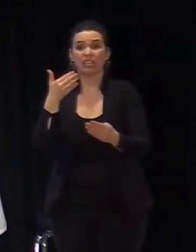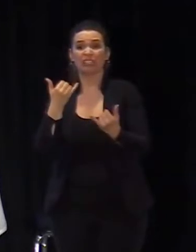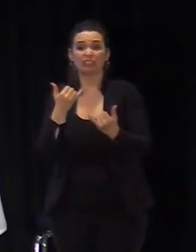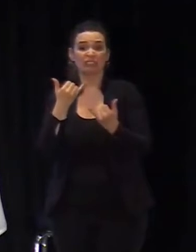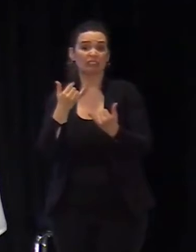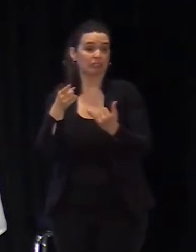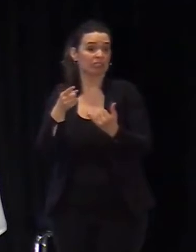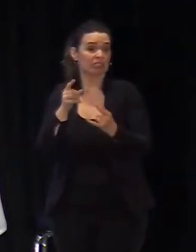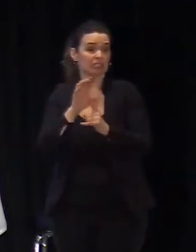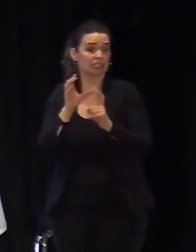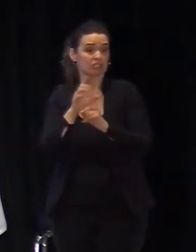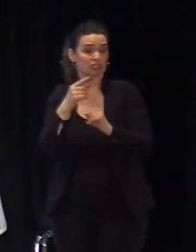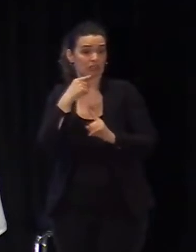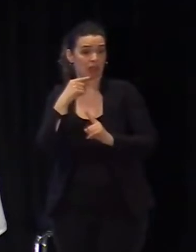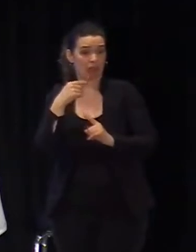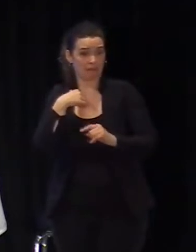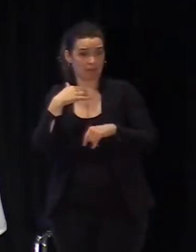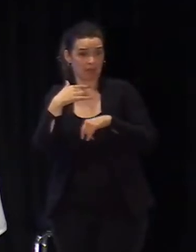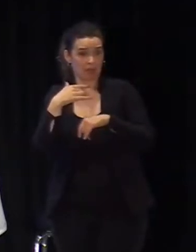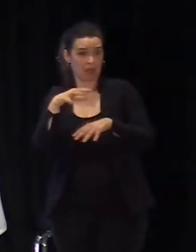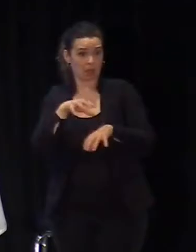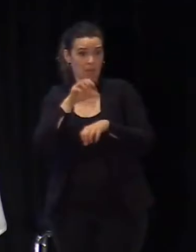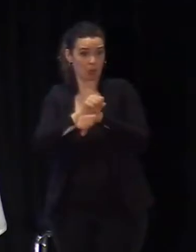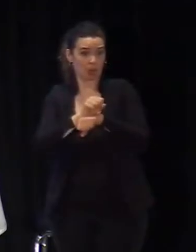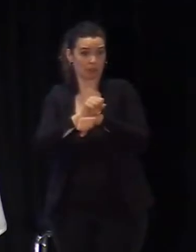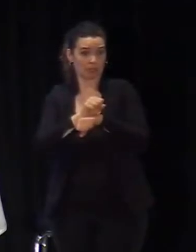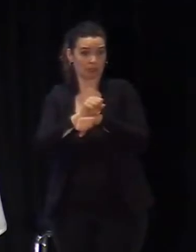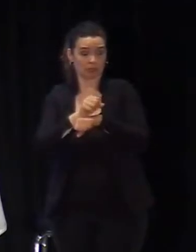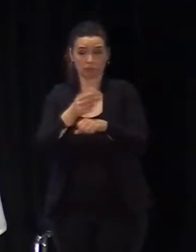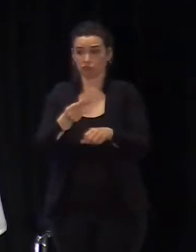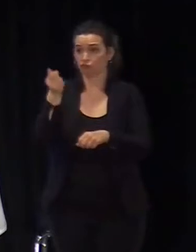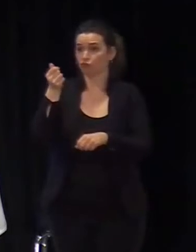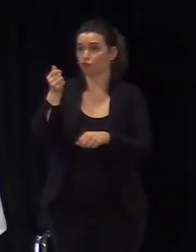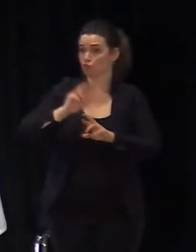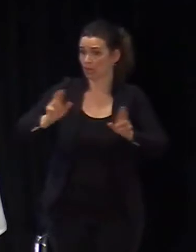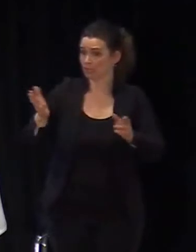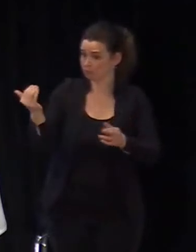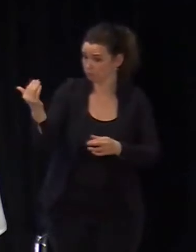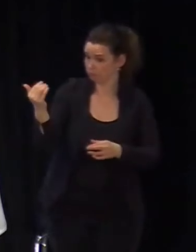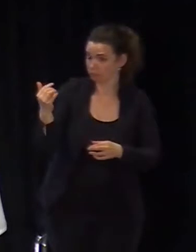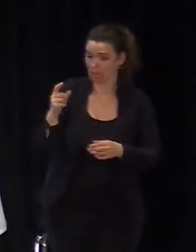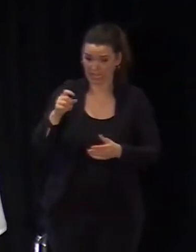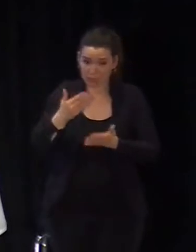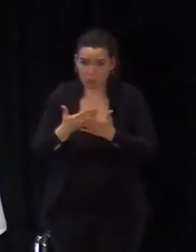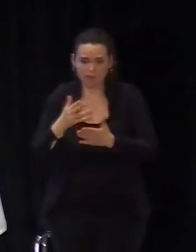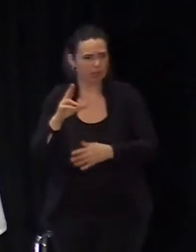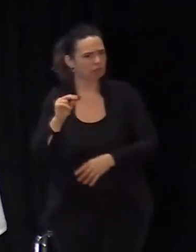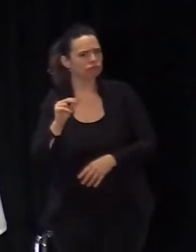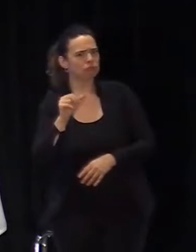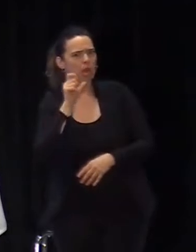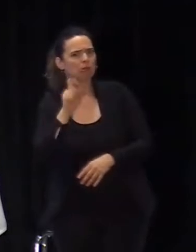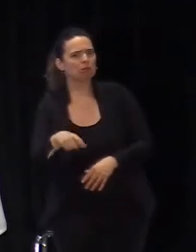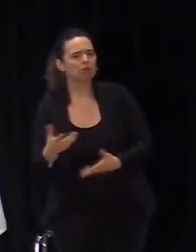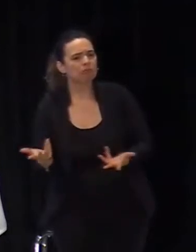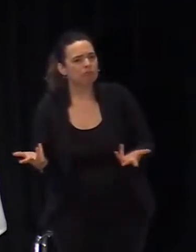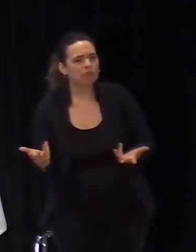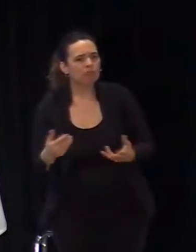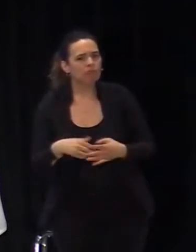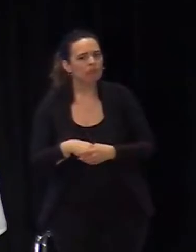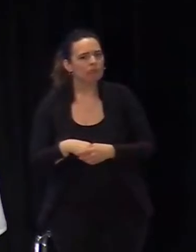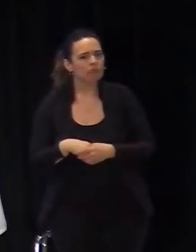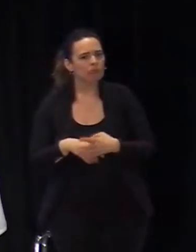I'm curious, I don't know if this has been stated before, if places, chains like Walgreens, Kinney's, CVS, if they're operating